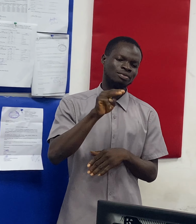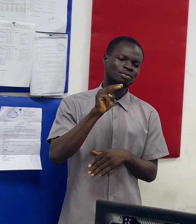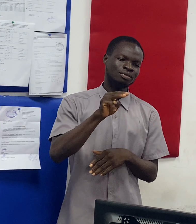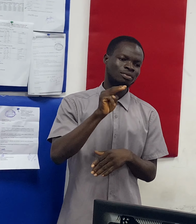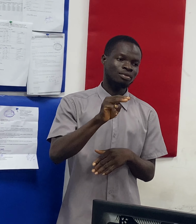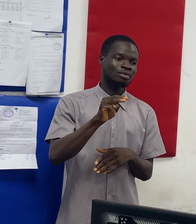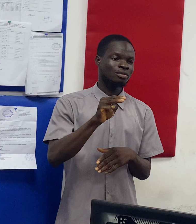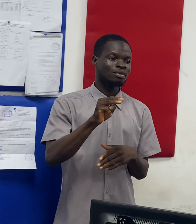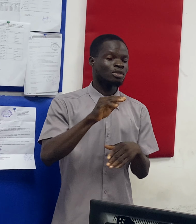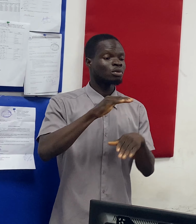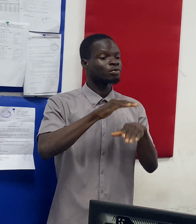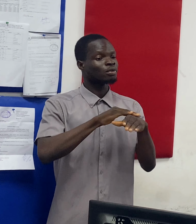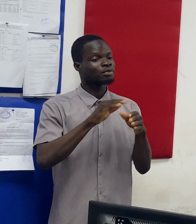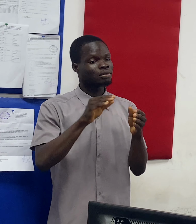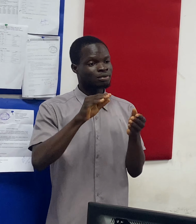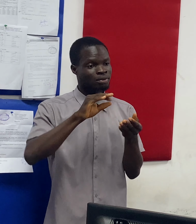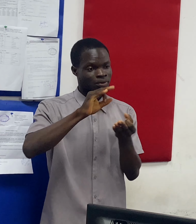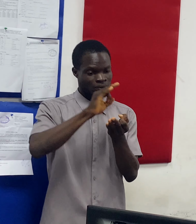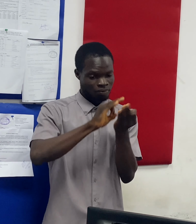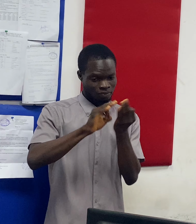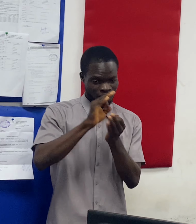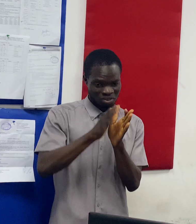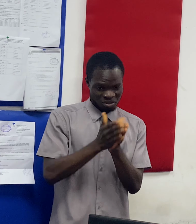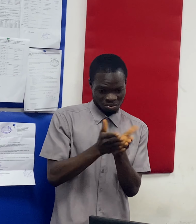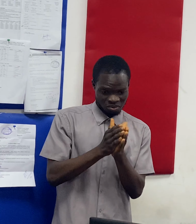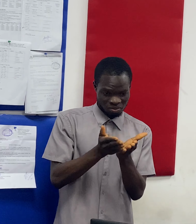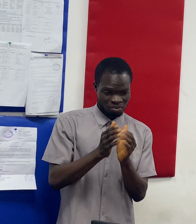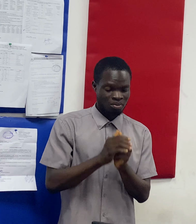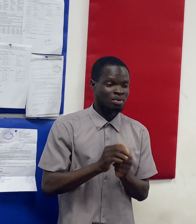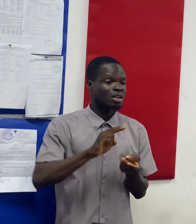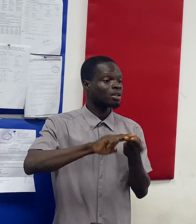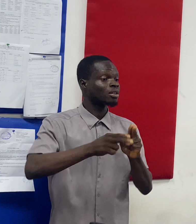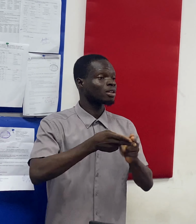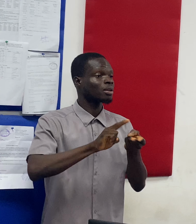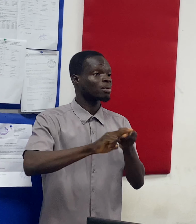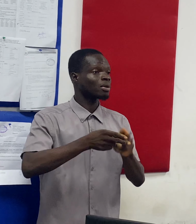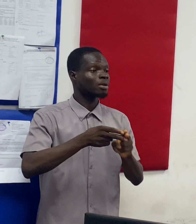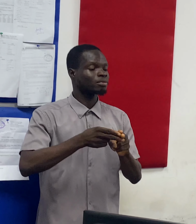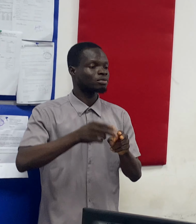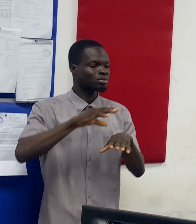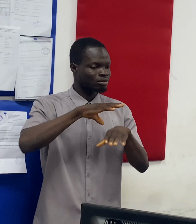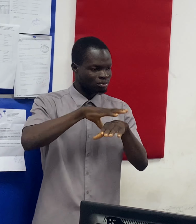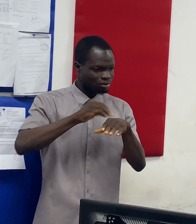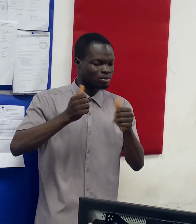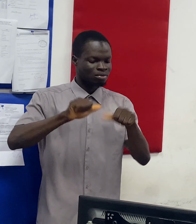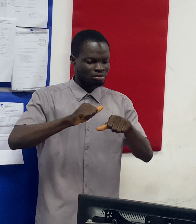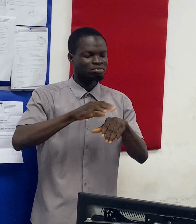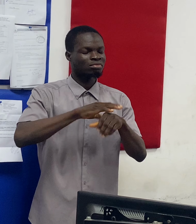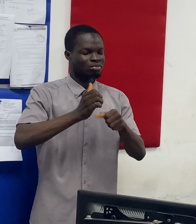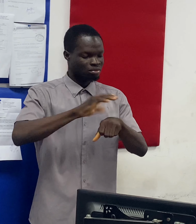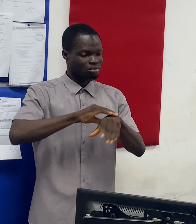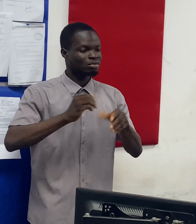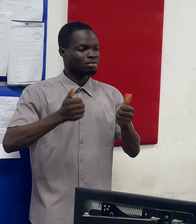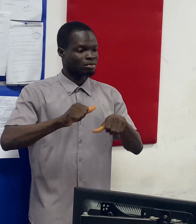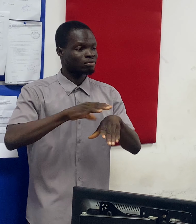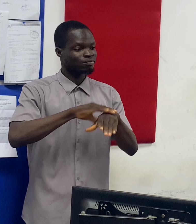on Facebook, and also our studio lines are activated, so you can call in and join the discussion